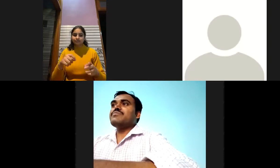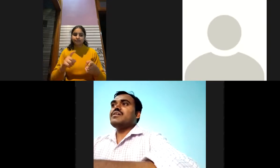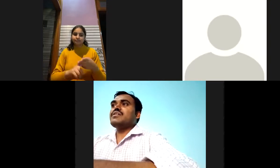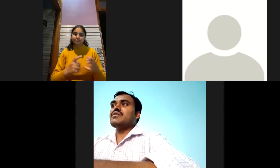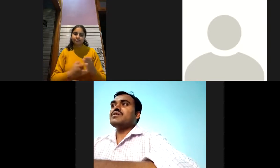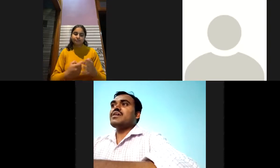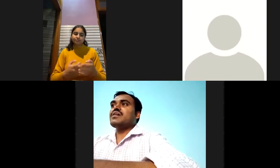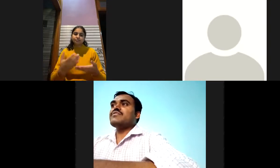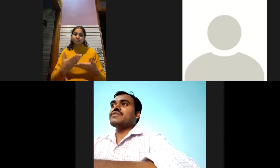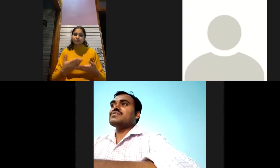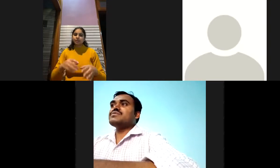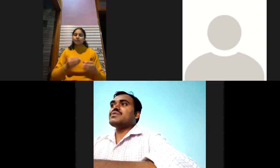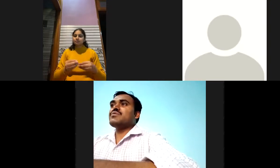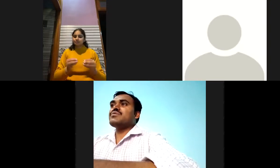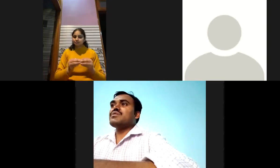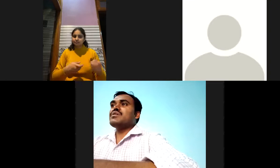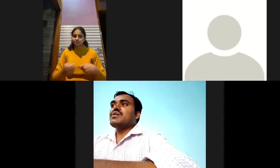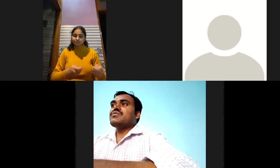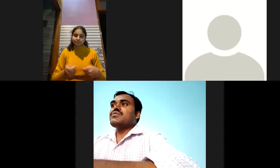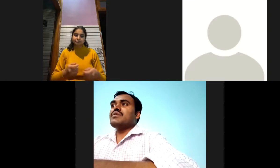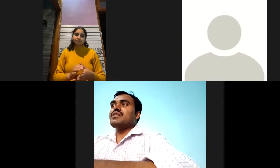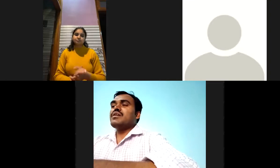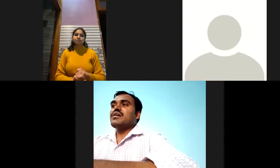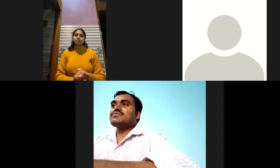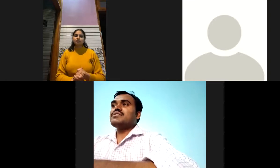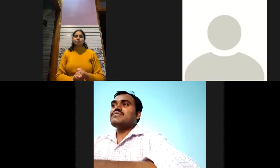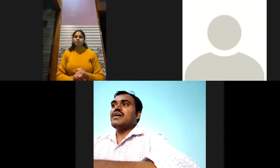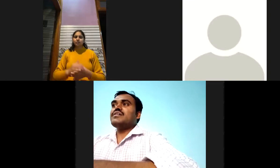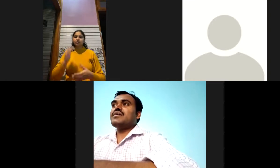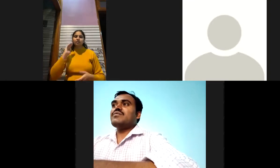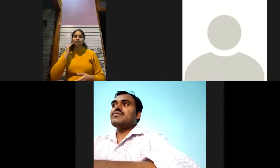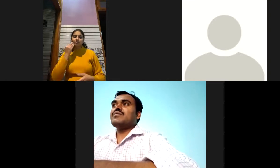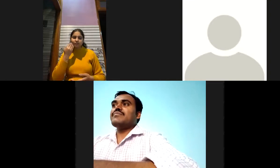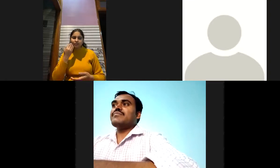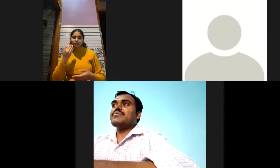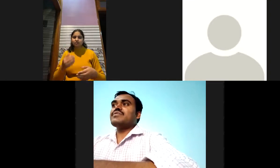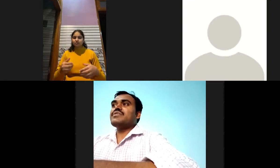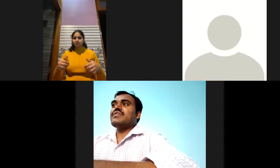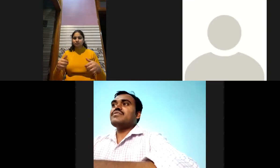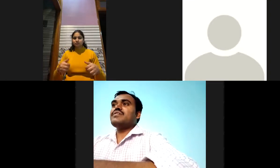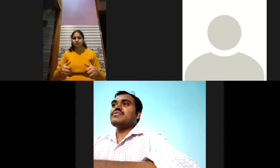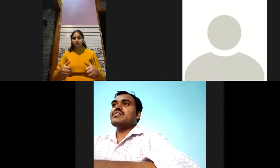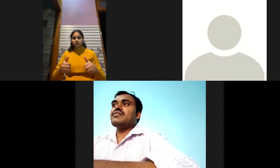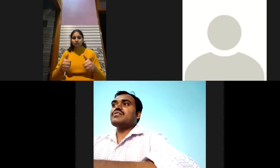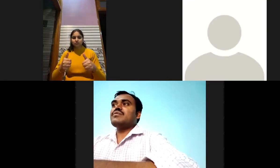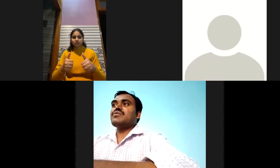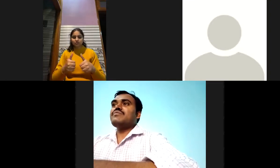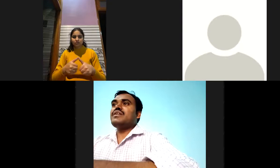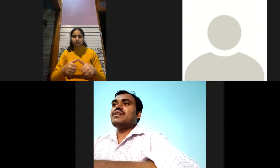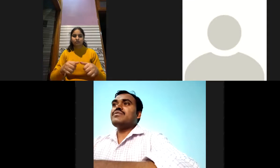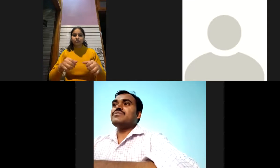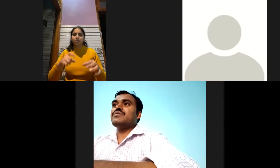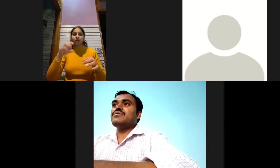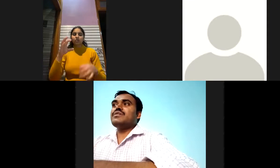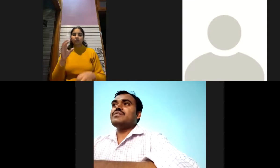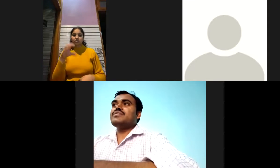have been working our fingers to the bone. So when Oscar's father, says this, Oscar was not